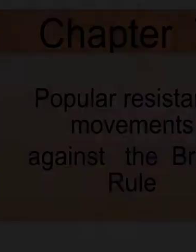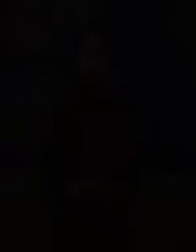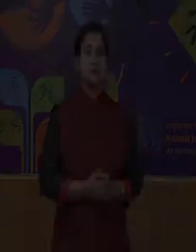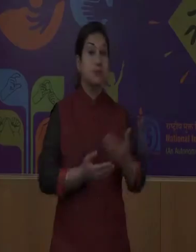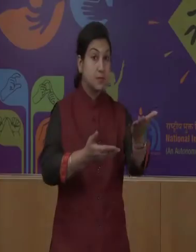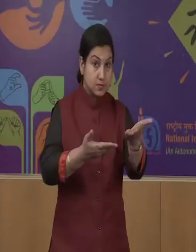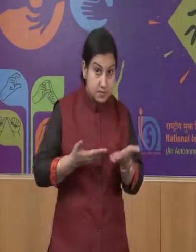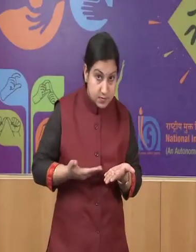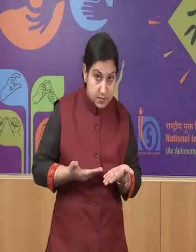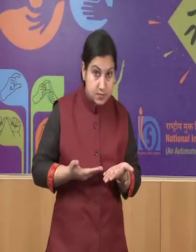Hello learners,